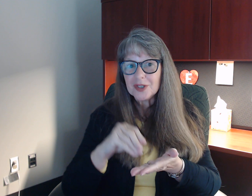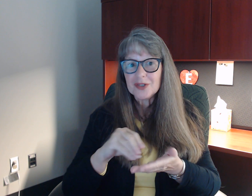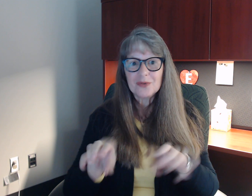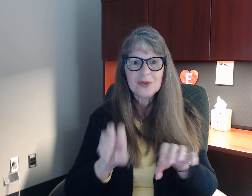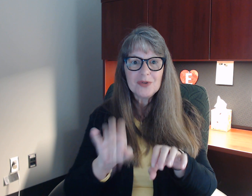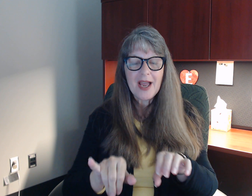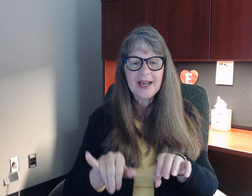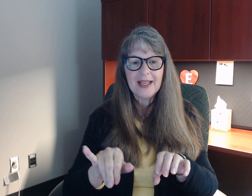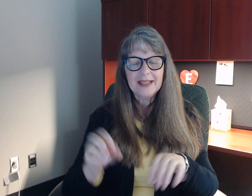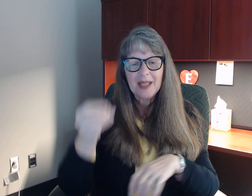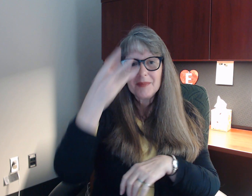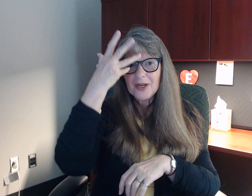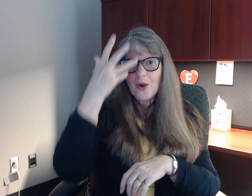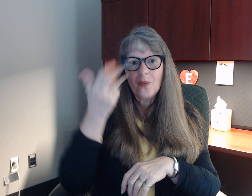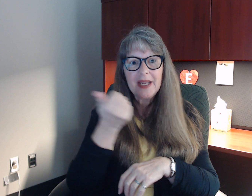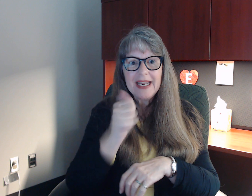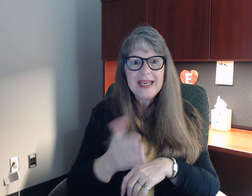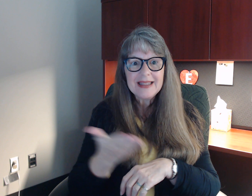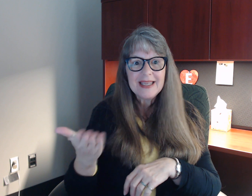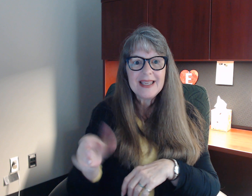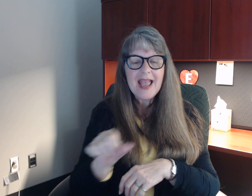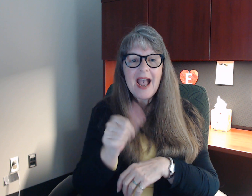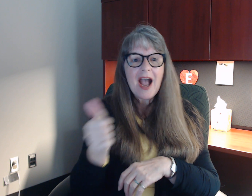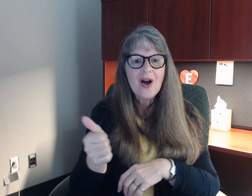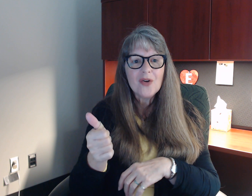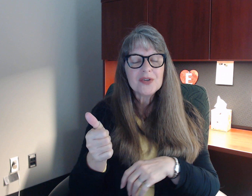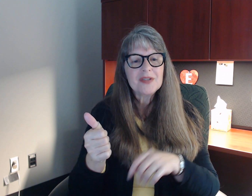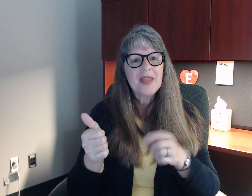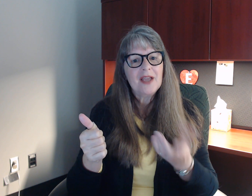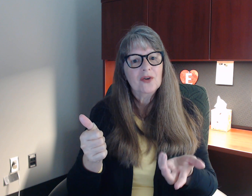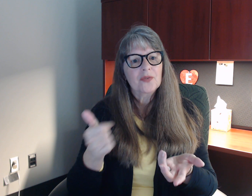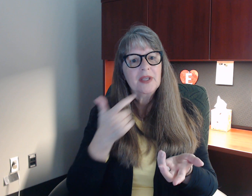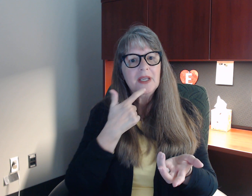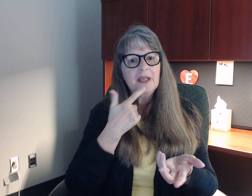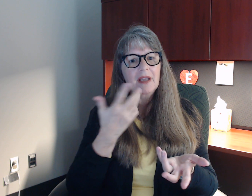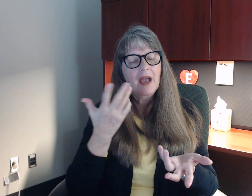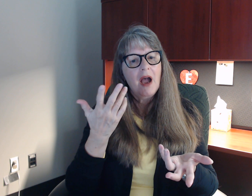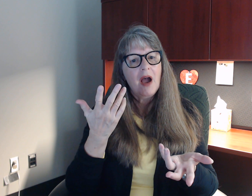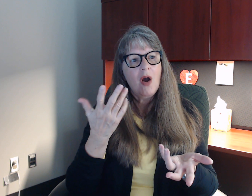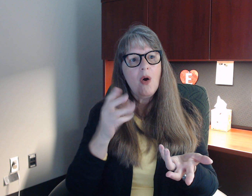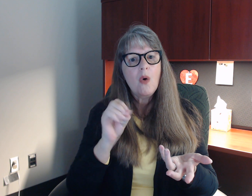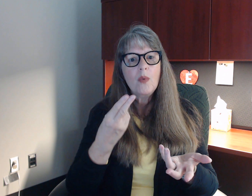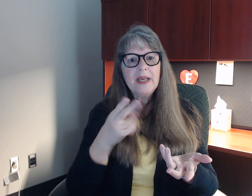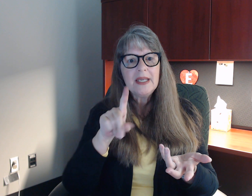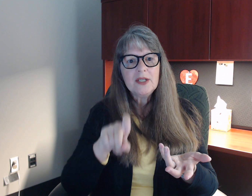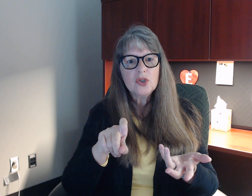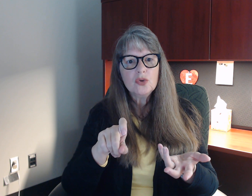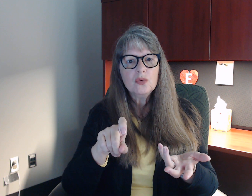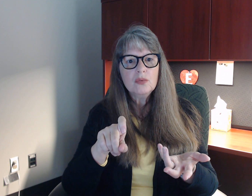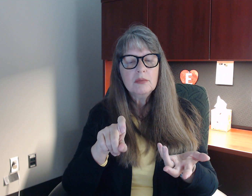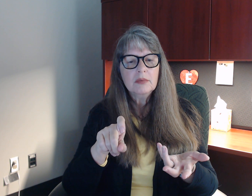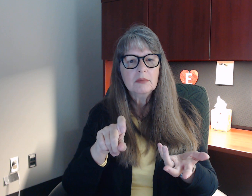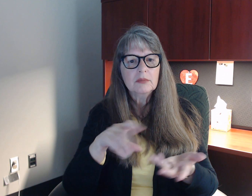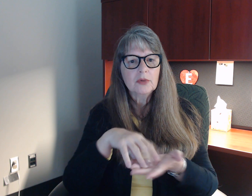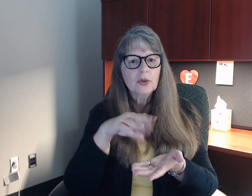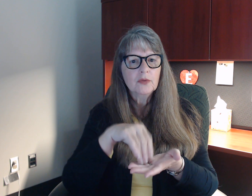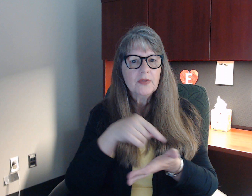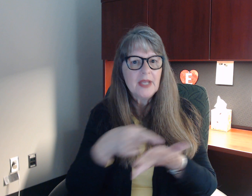So do that, and let me know anything else that you're thinking, oh, we need to learn